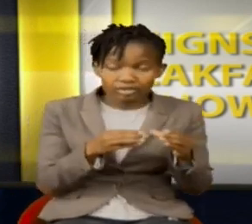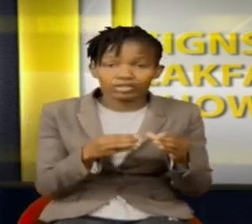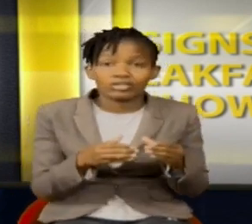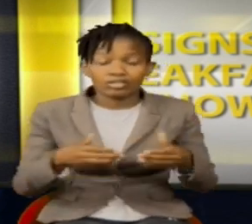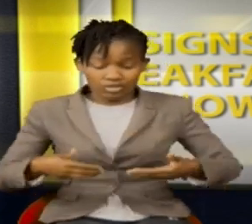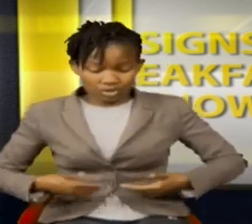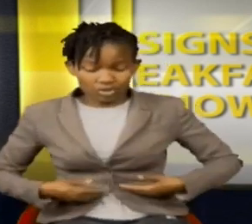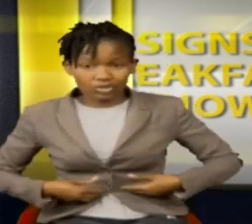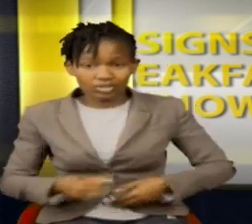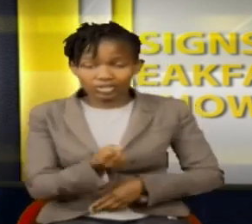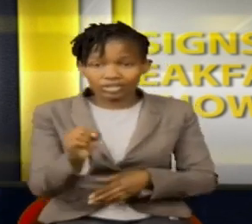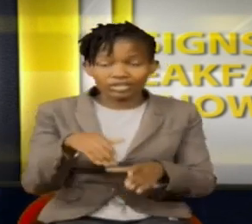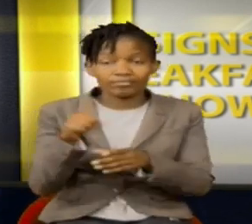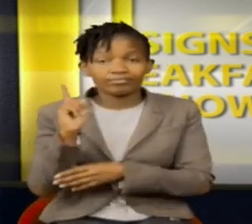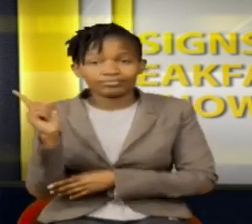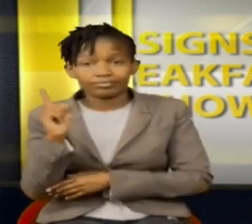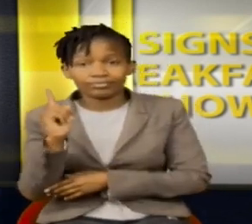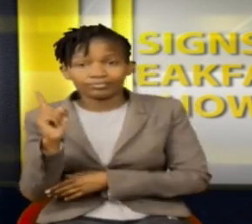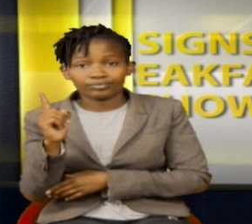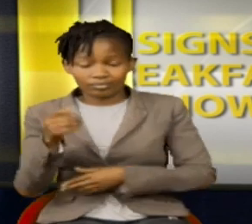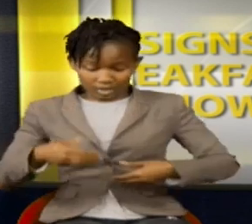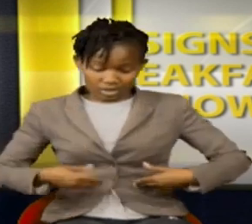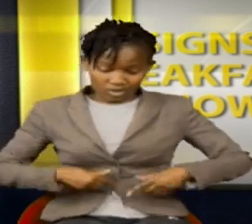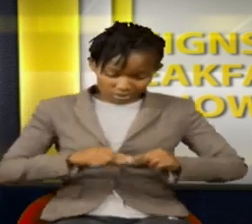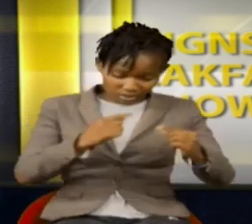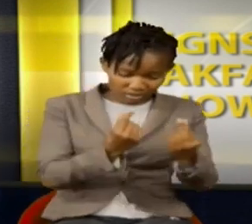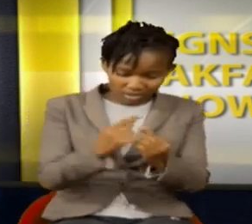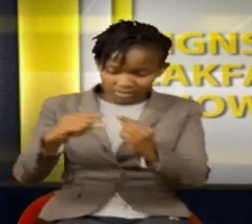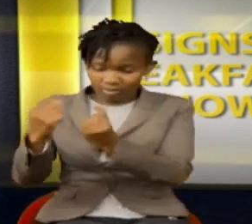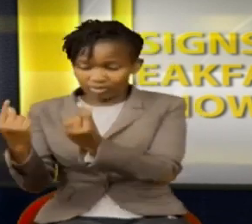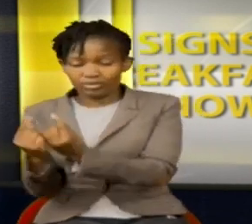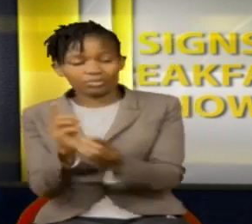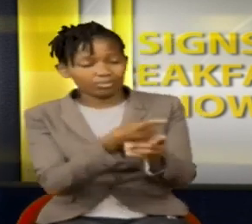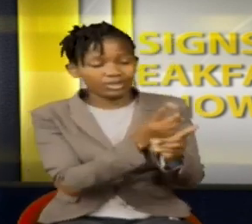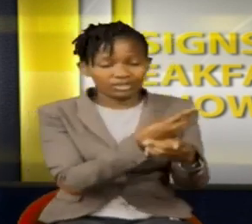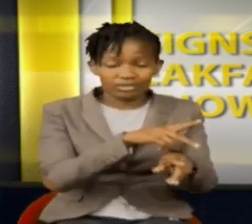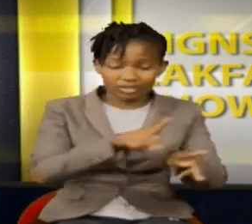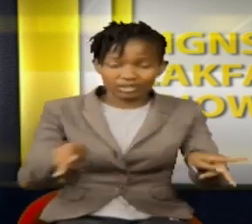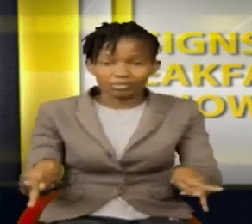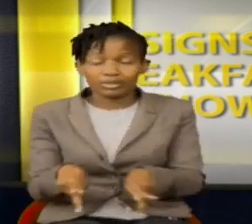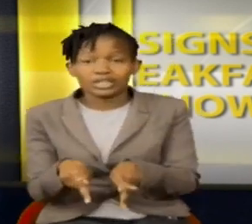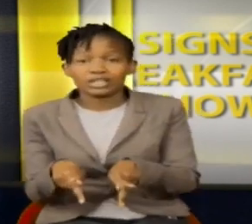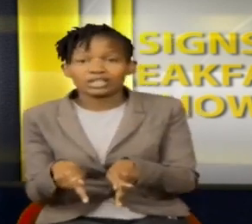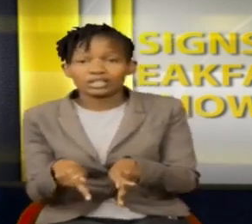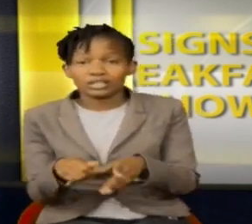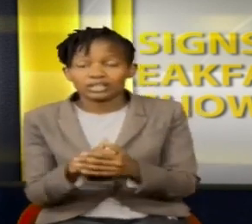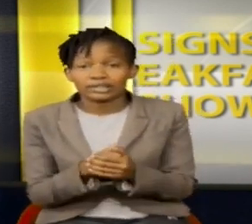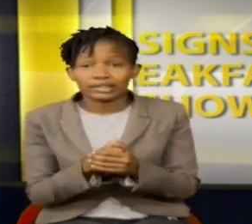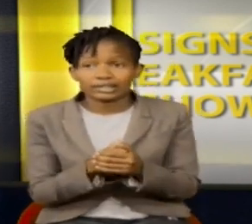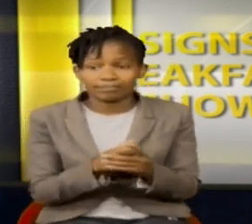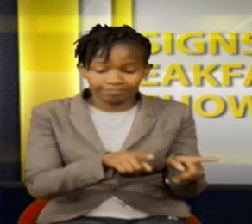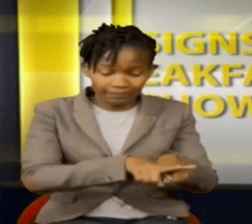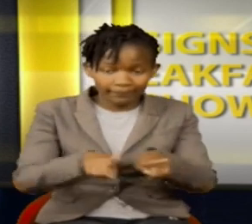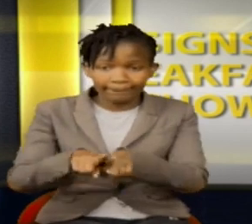Youth Youth Nairobi. Okay. It's a consortium of youth groups from different parts, there's Embakasi, Dagoretti, Gedurai, and other places.